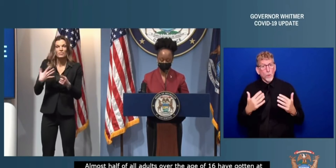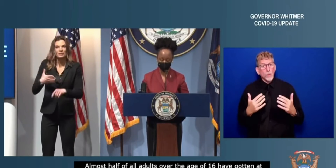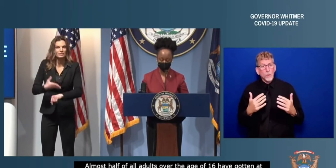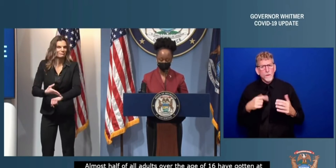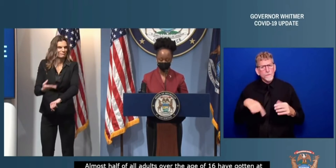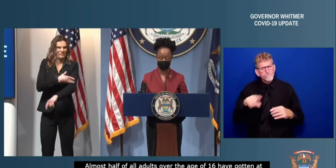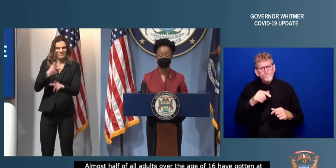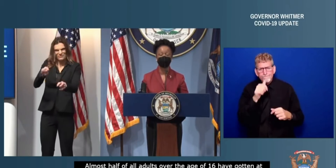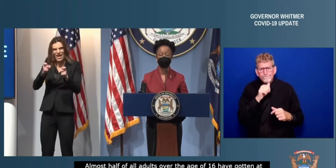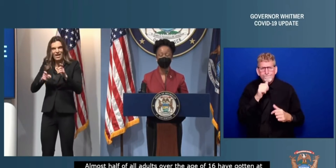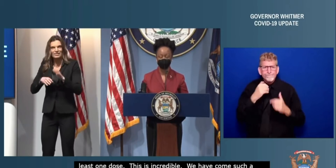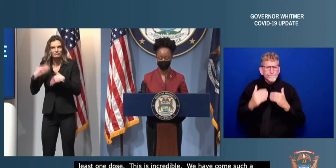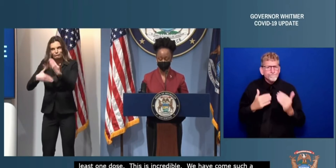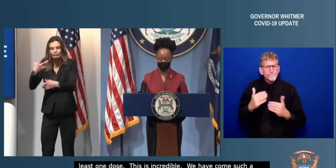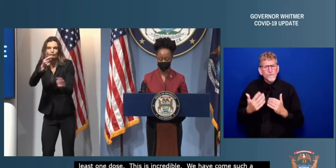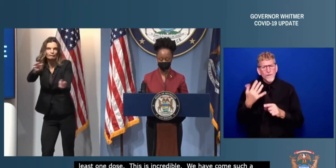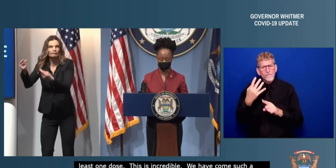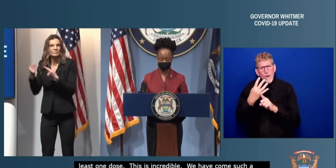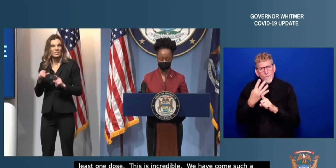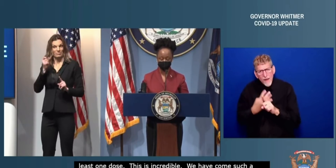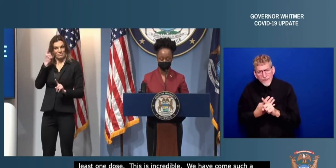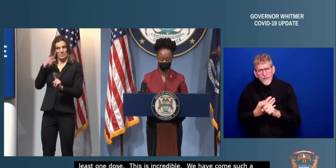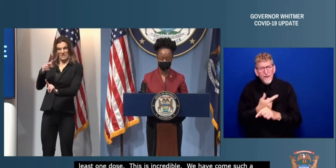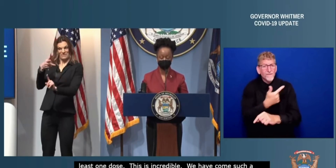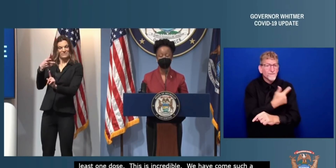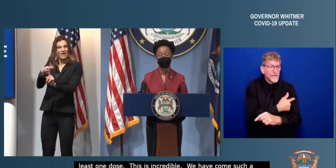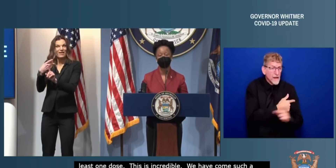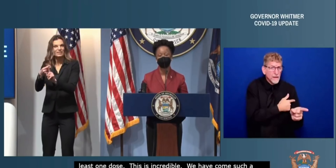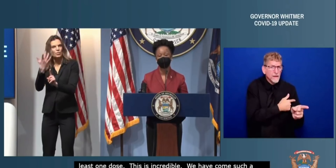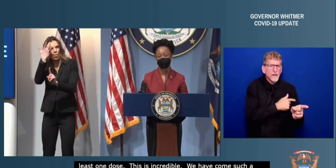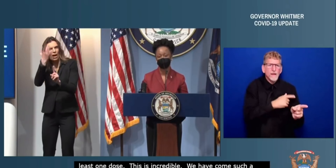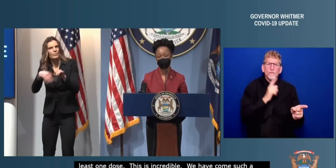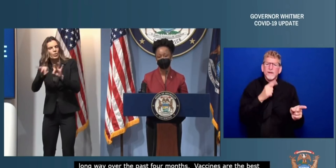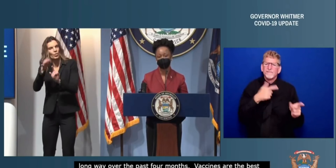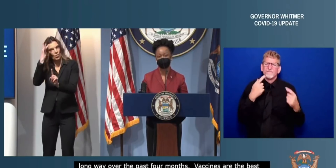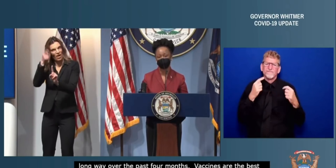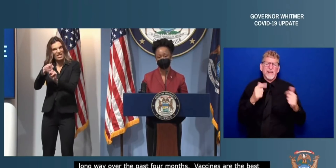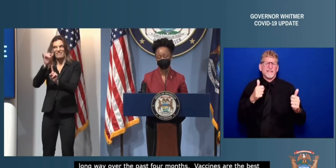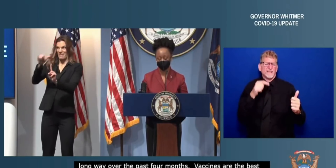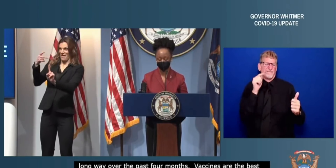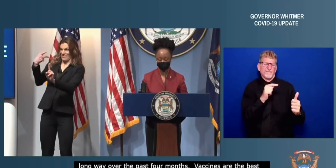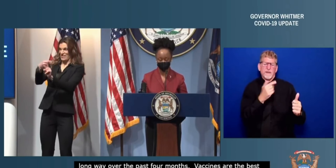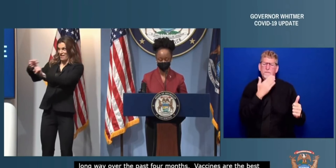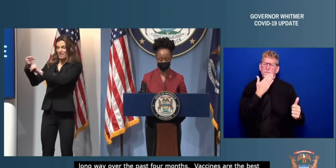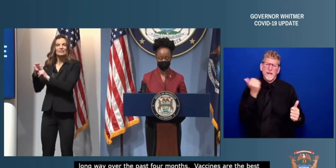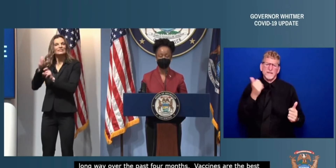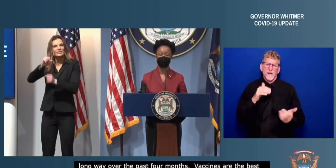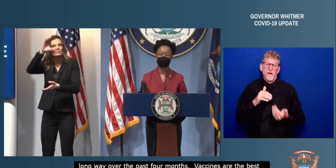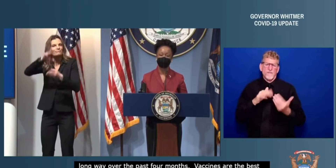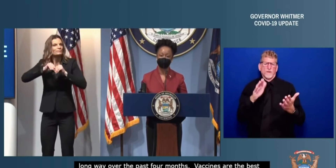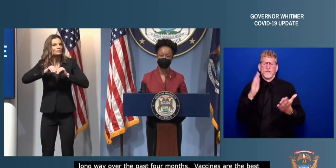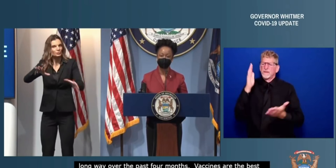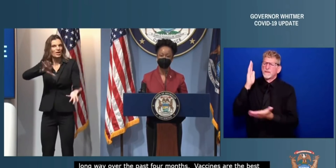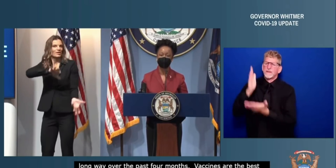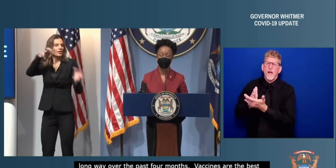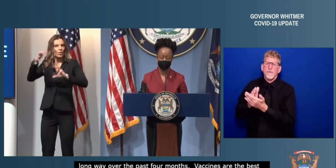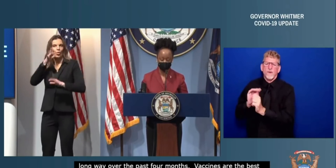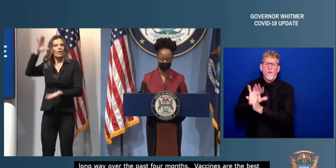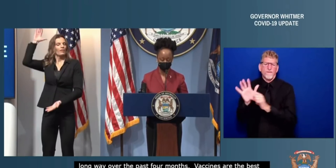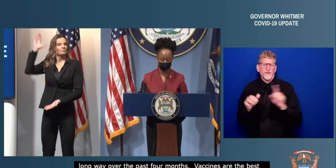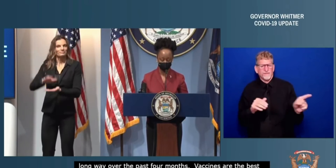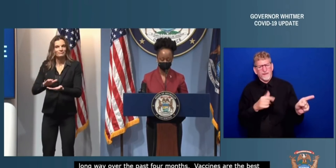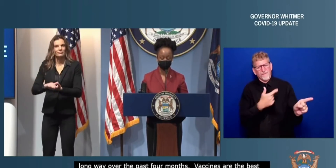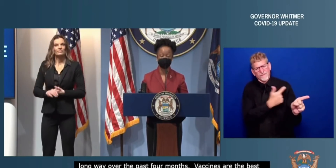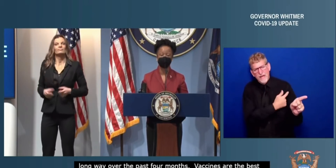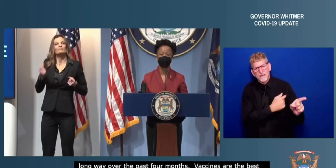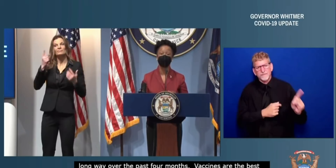and quickest way for us to end this pandemic, and it's important that everyone is vaccinated as soon as possible. Vaccines are the